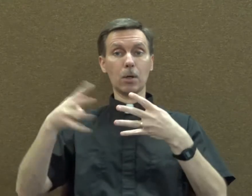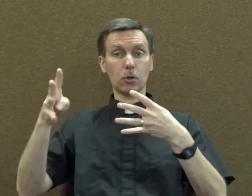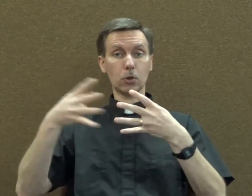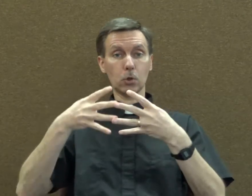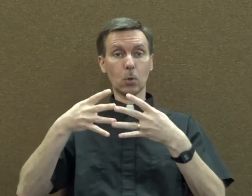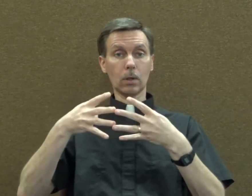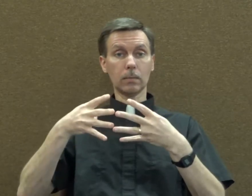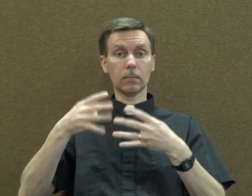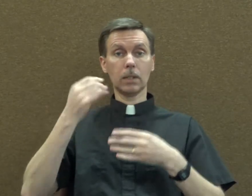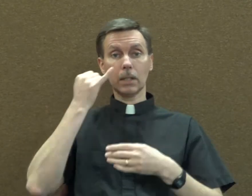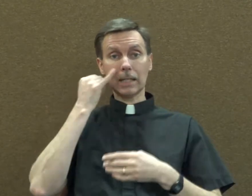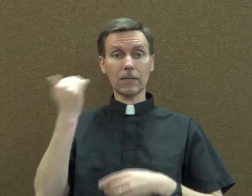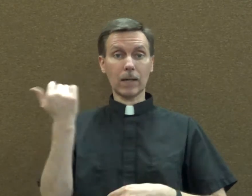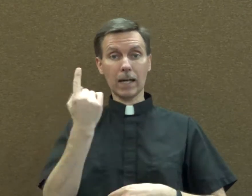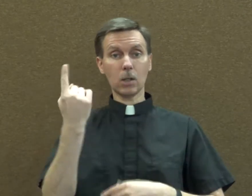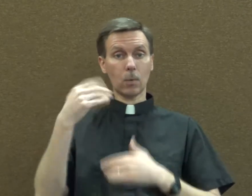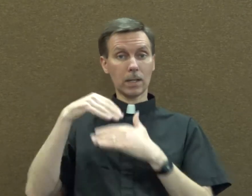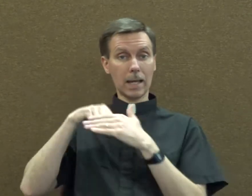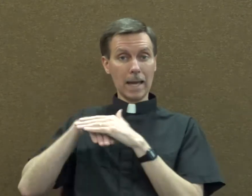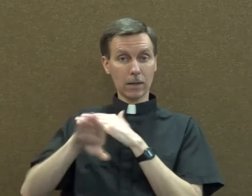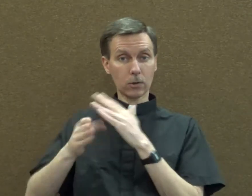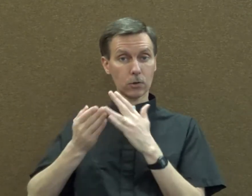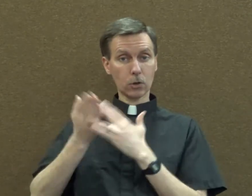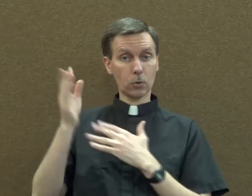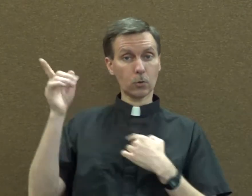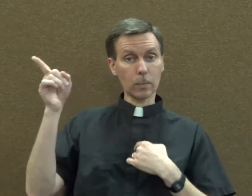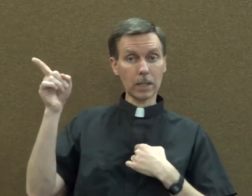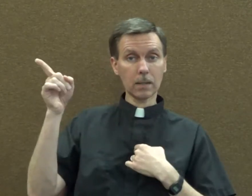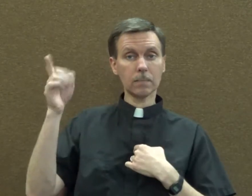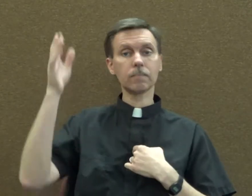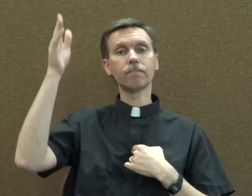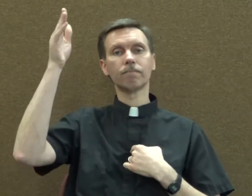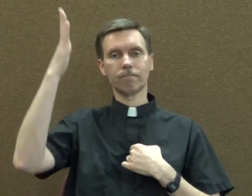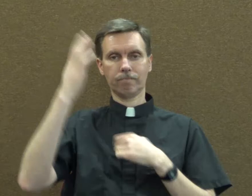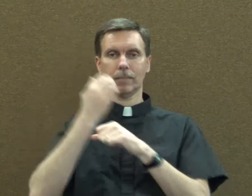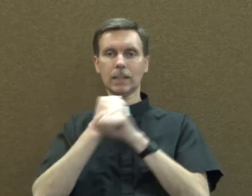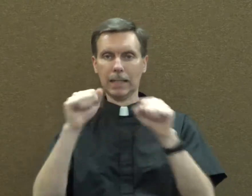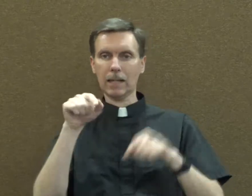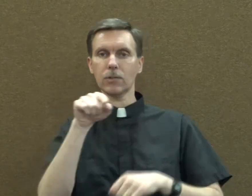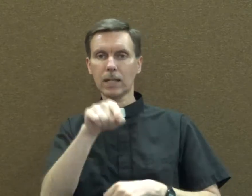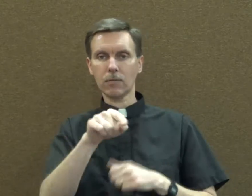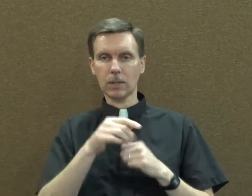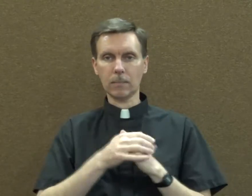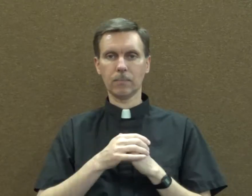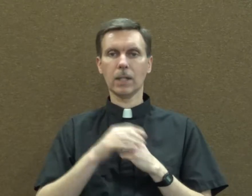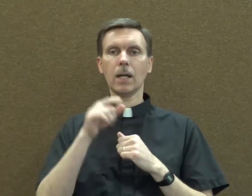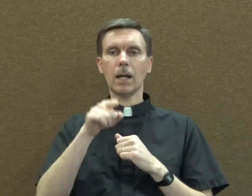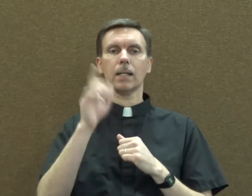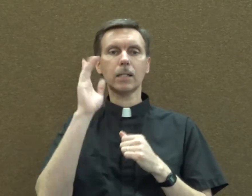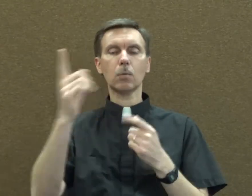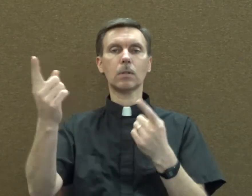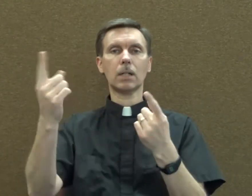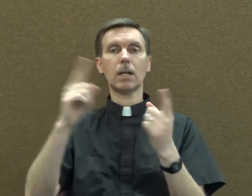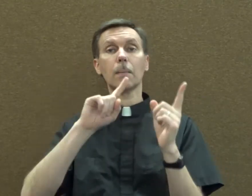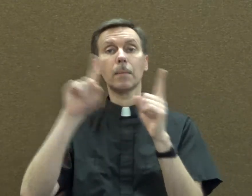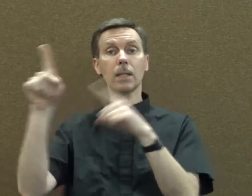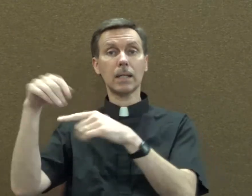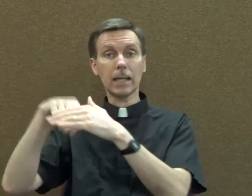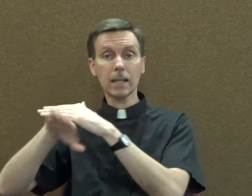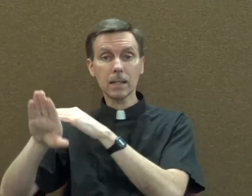the door. If anyone enters through me, then God saves him, and he will come in